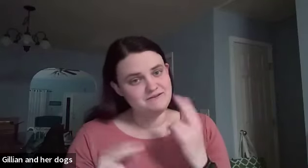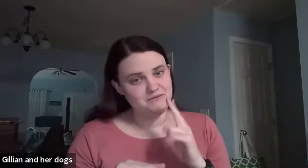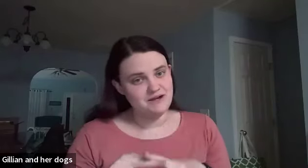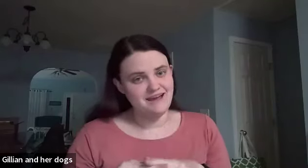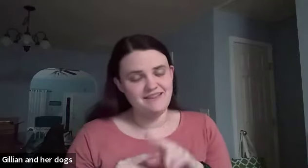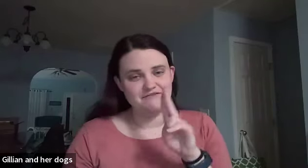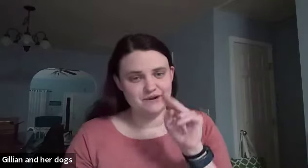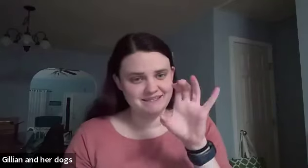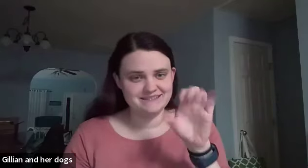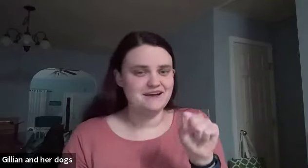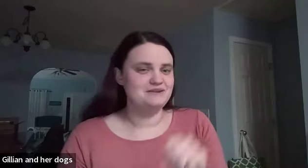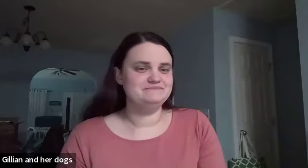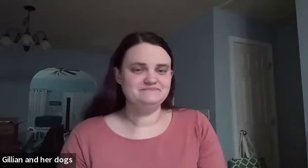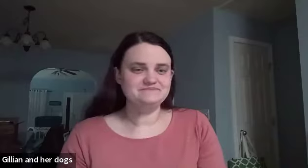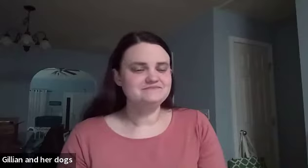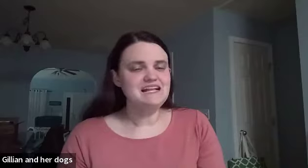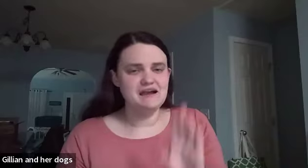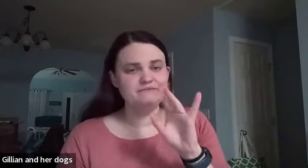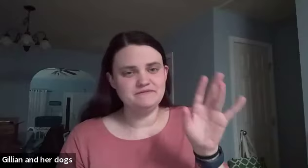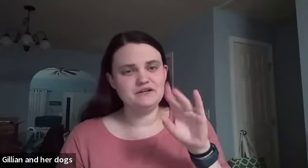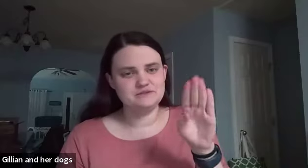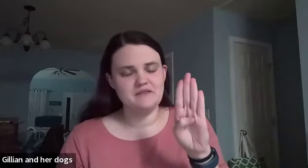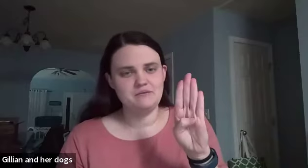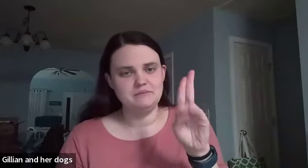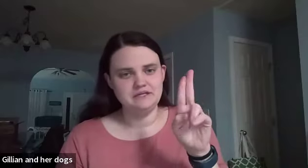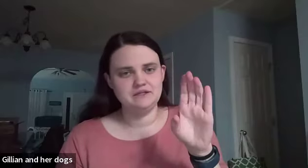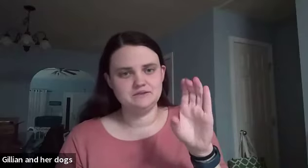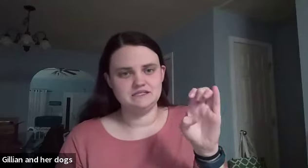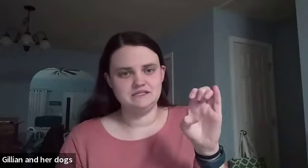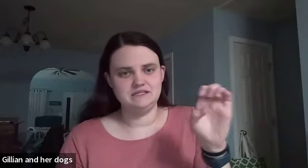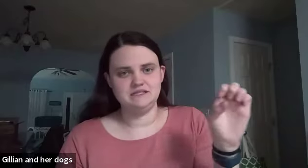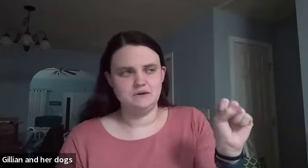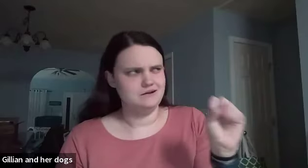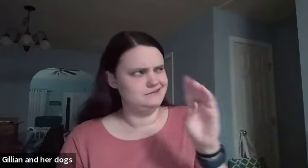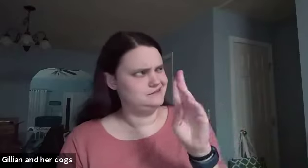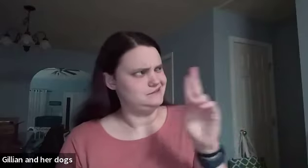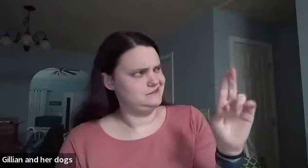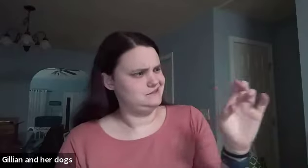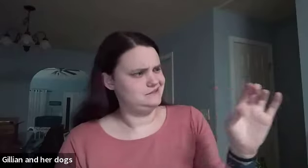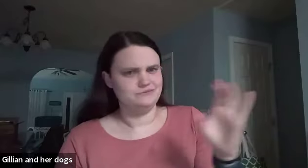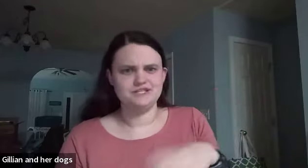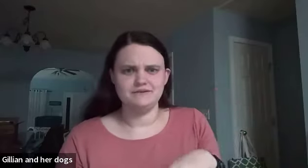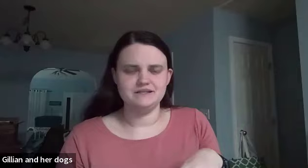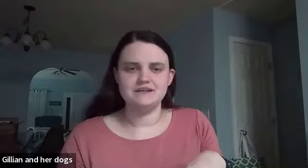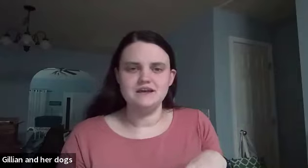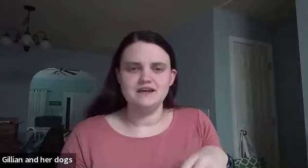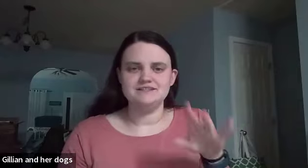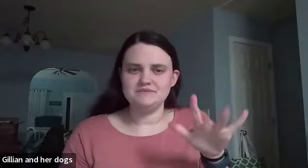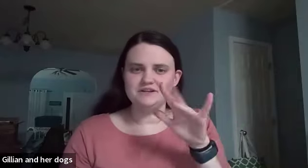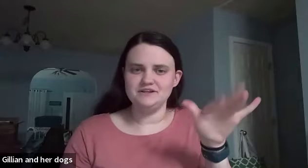fun one. I love Bucky's. We fingerspell that one, Buceey or C, whichever it is. Typically,